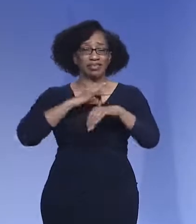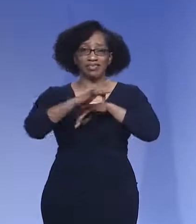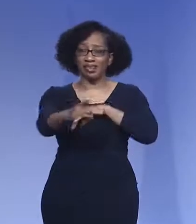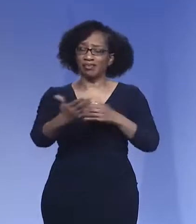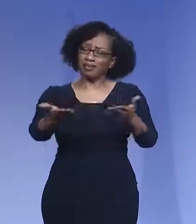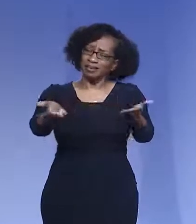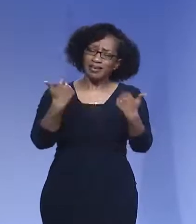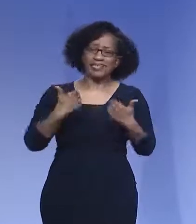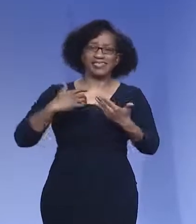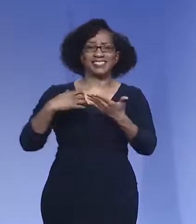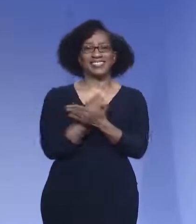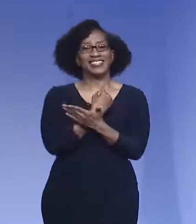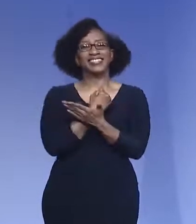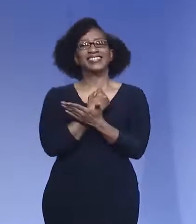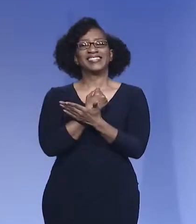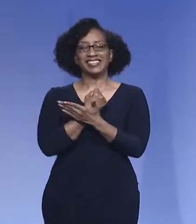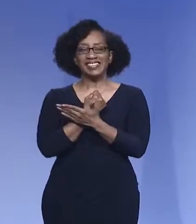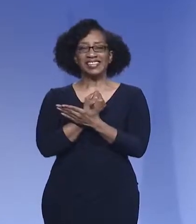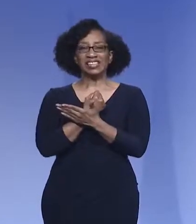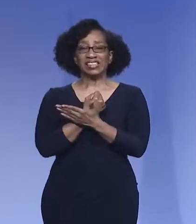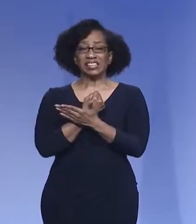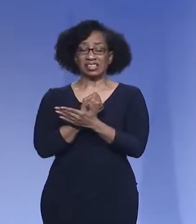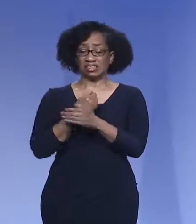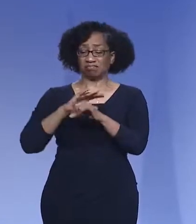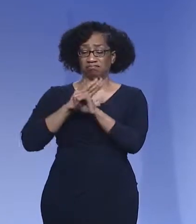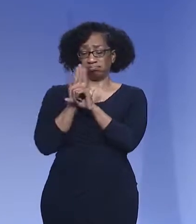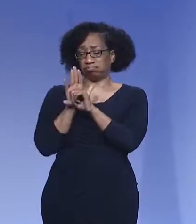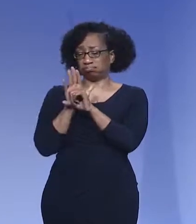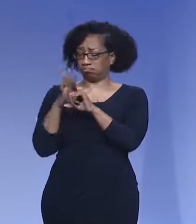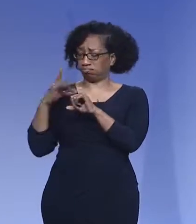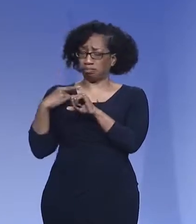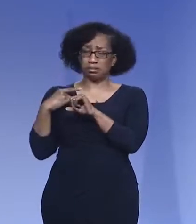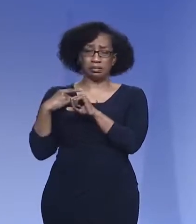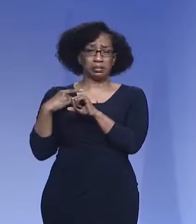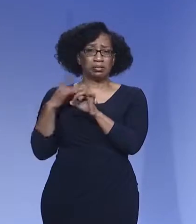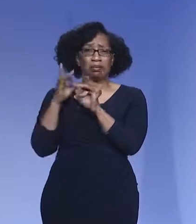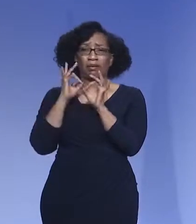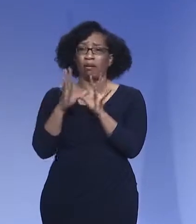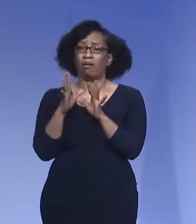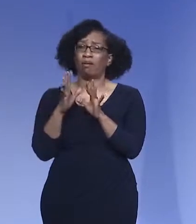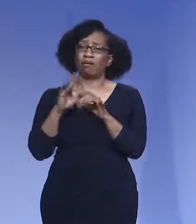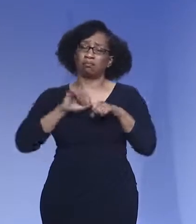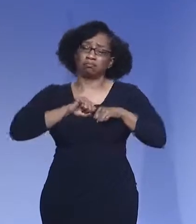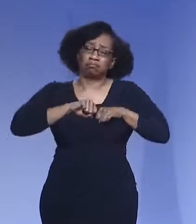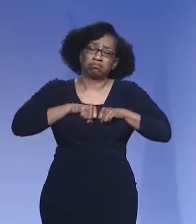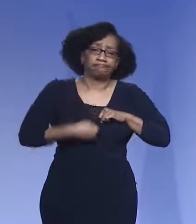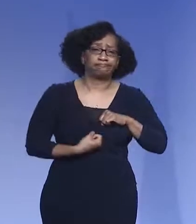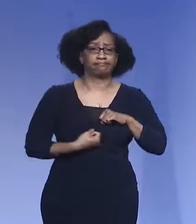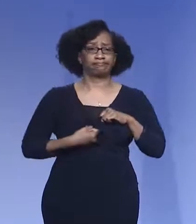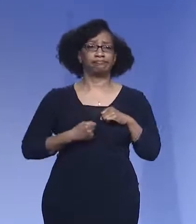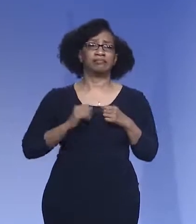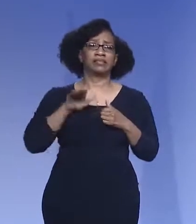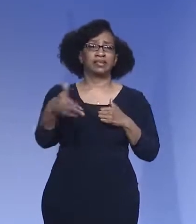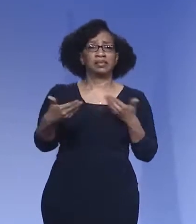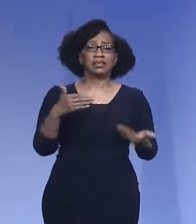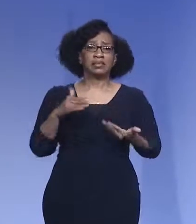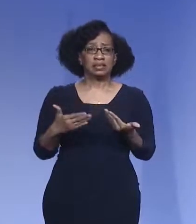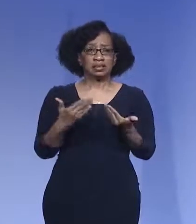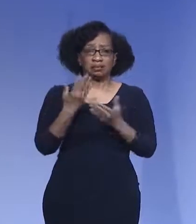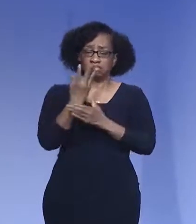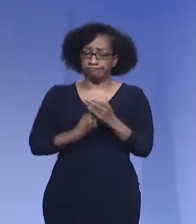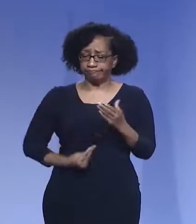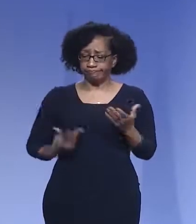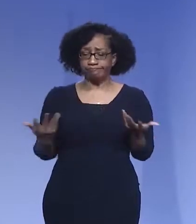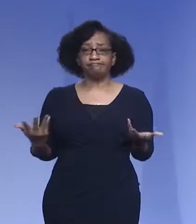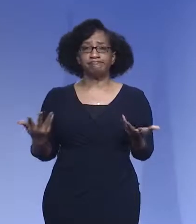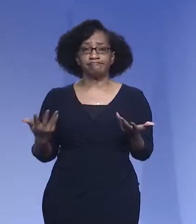of this horrible thing that has caused so many pain and so much loss in our communities, and let's get vaccinated. Así que ya sabemos lo que tenemos